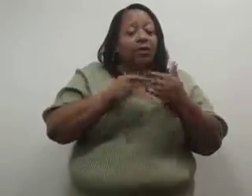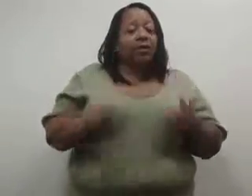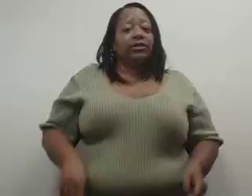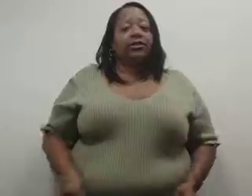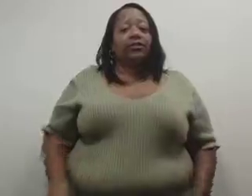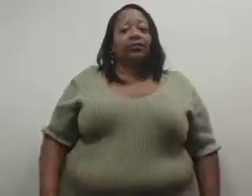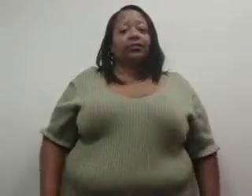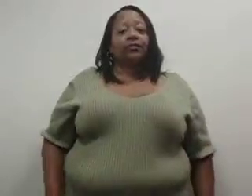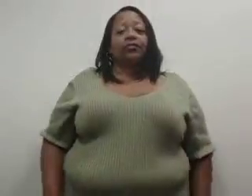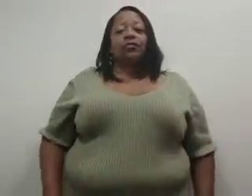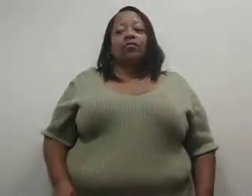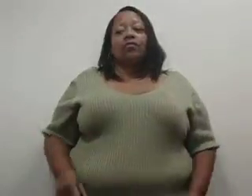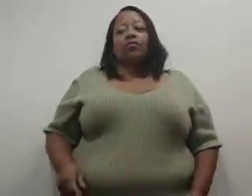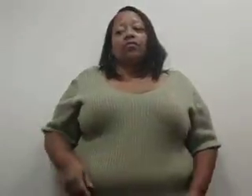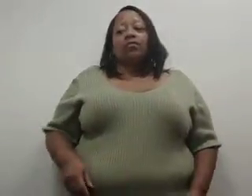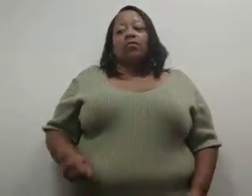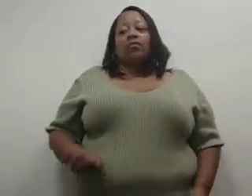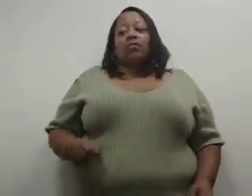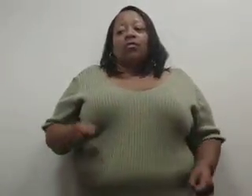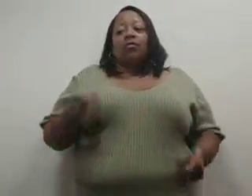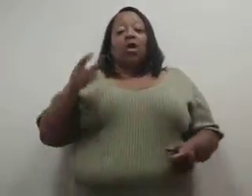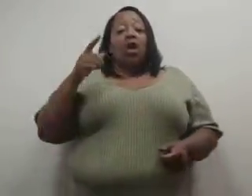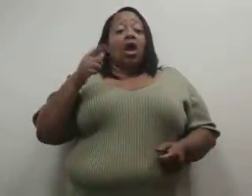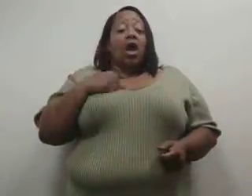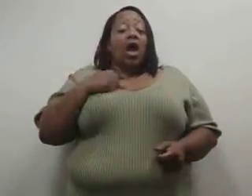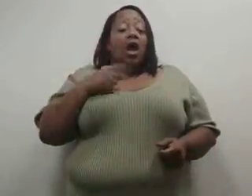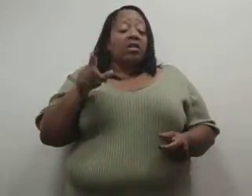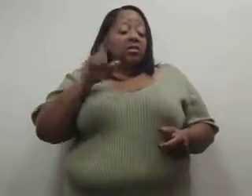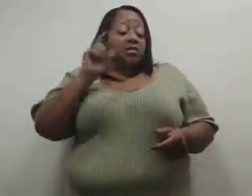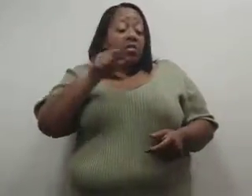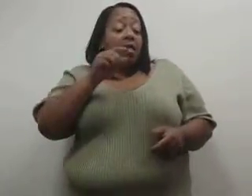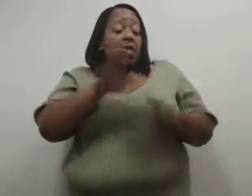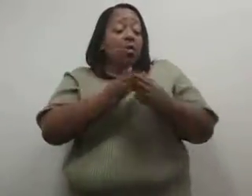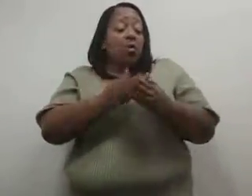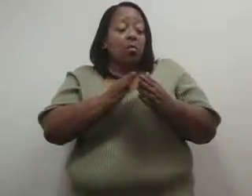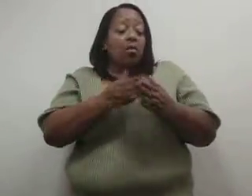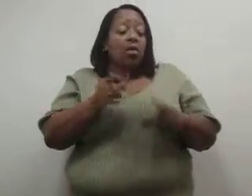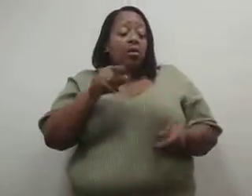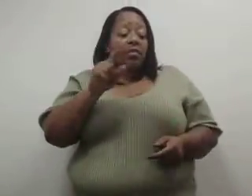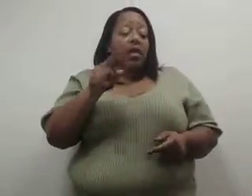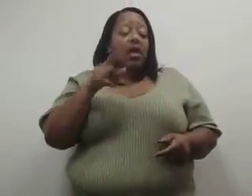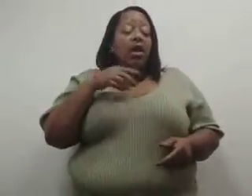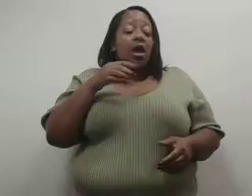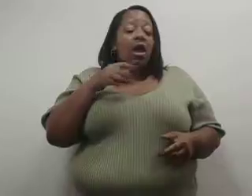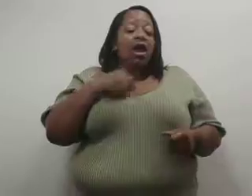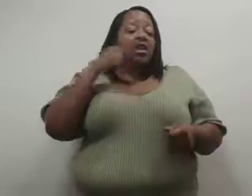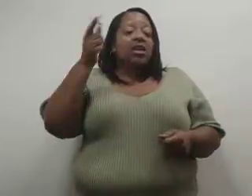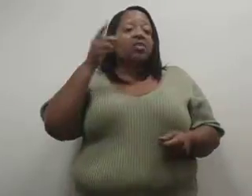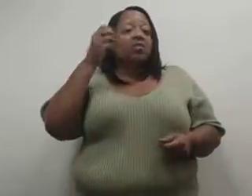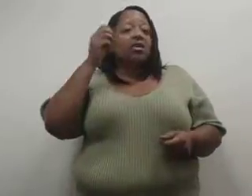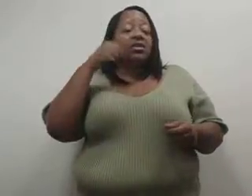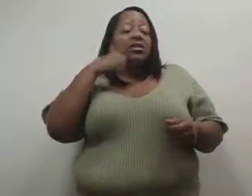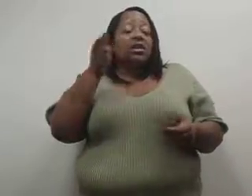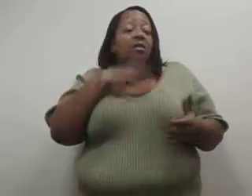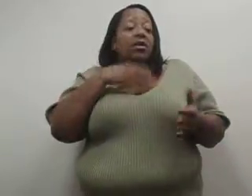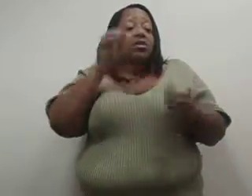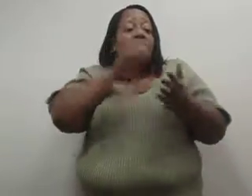our textbook, our regular reading skills textbook, and then to go find an article in the library, and I have them